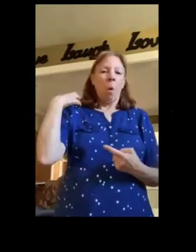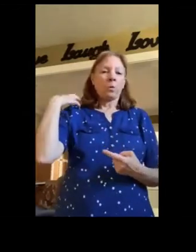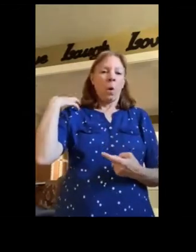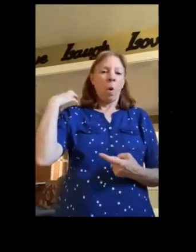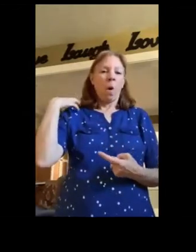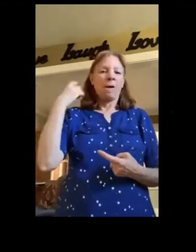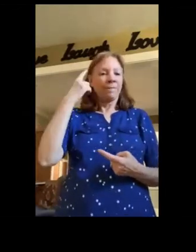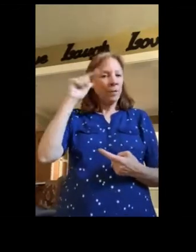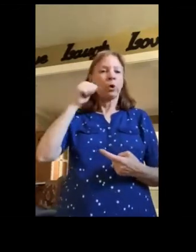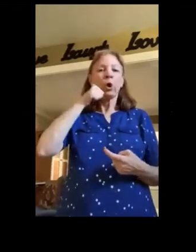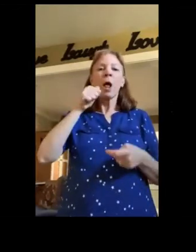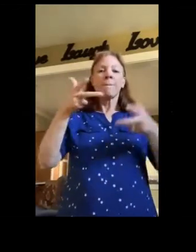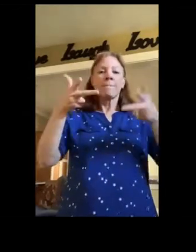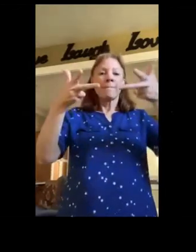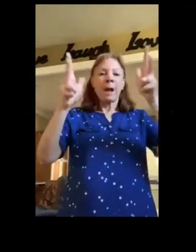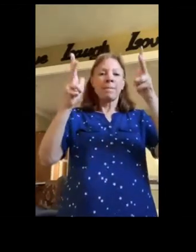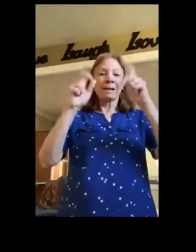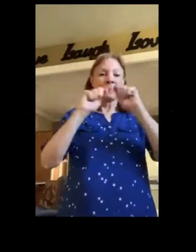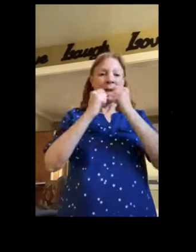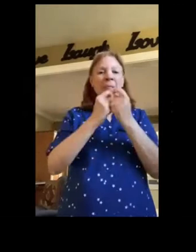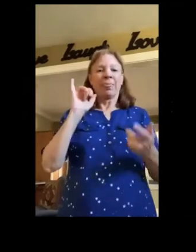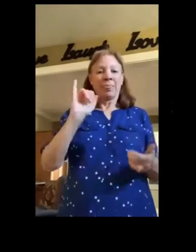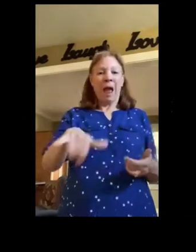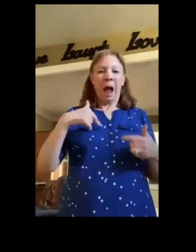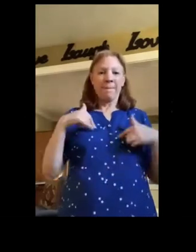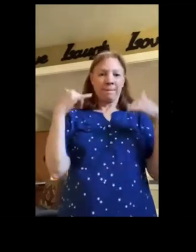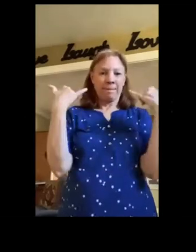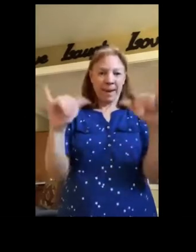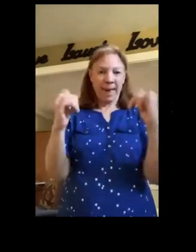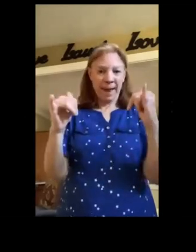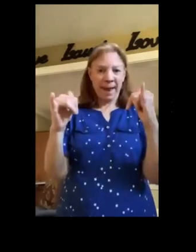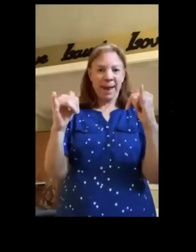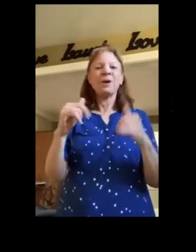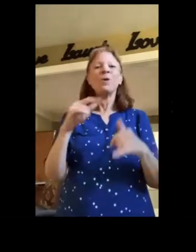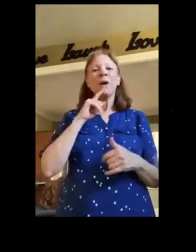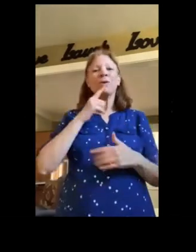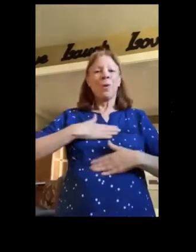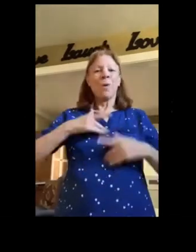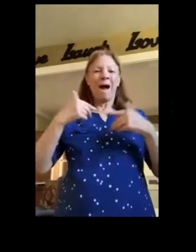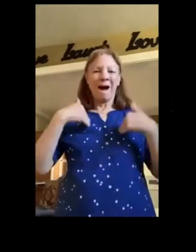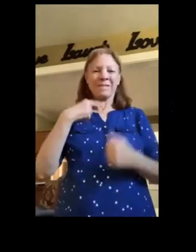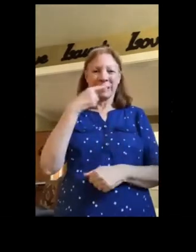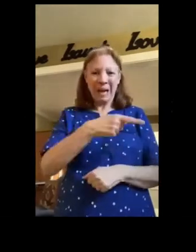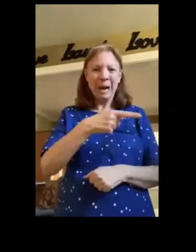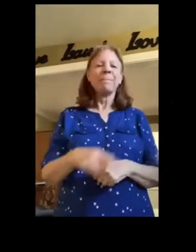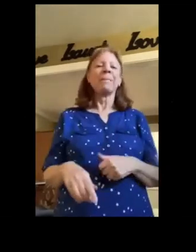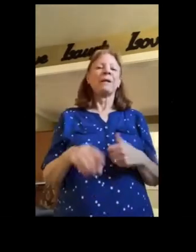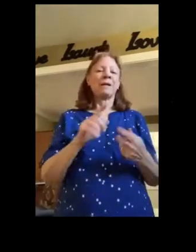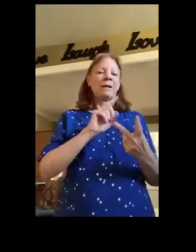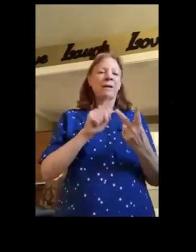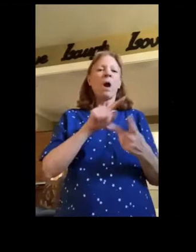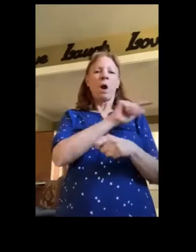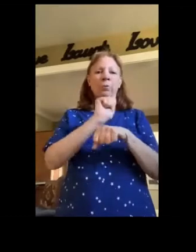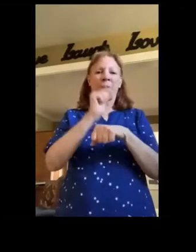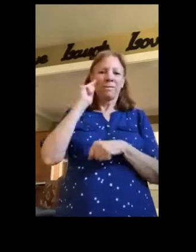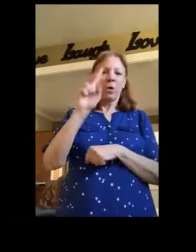because he was the coach for the girls basketball team that I played on, and I really enjoyed to have